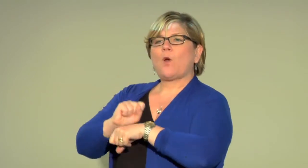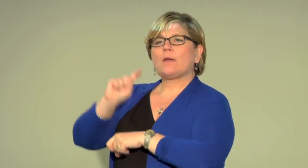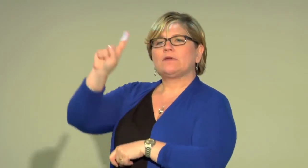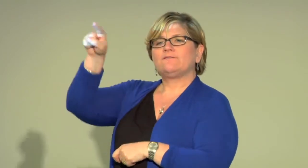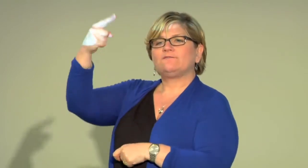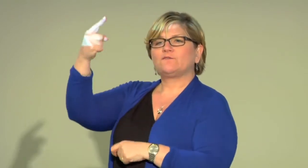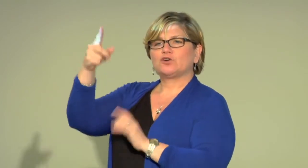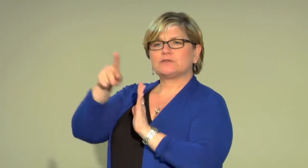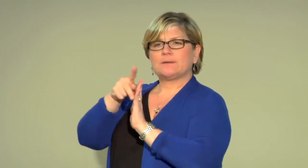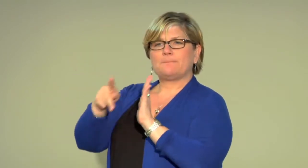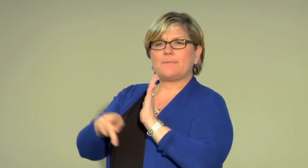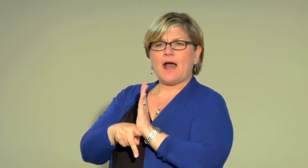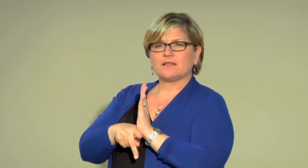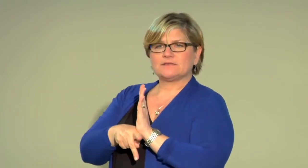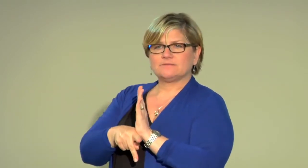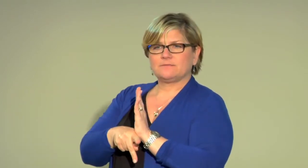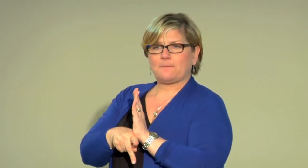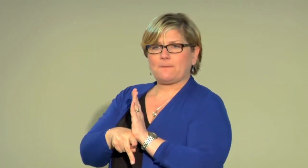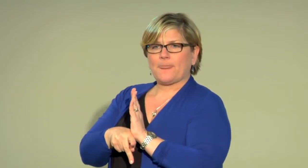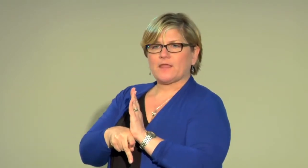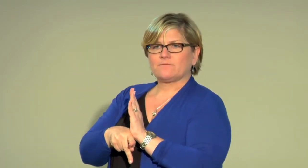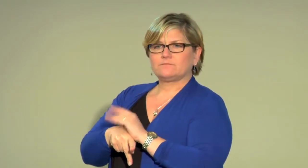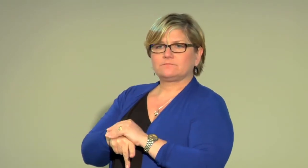those eight individuals